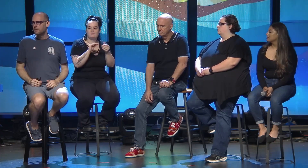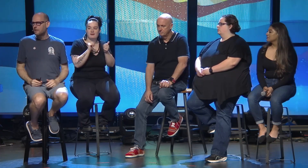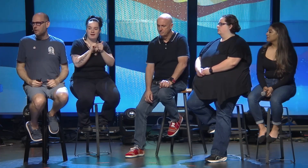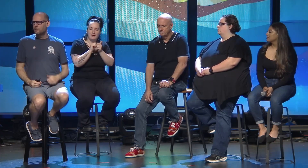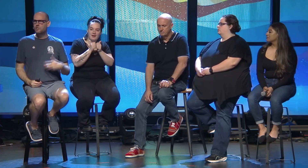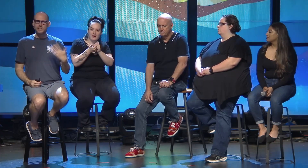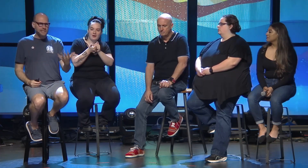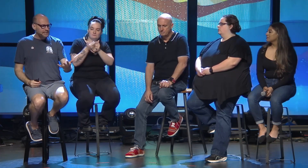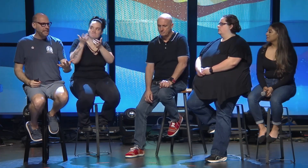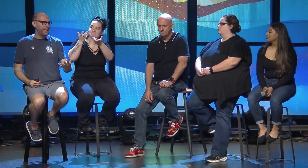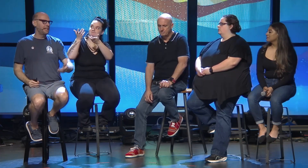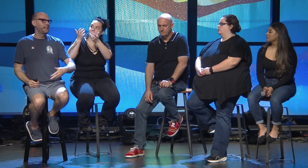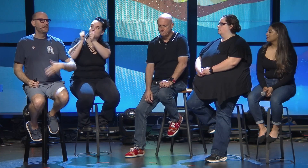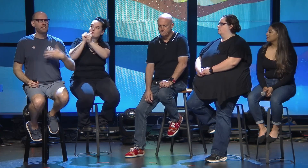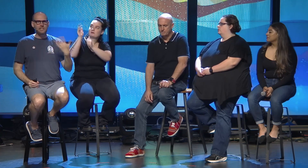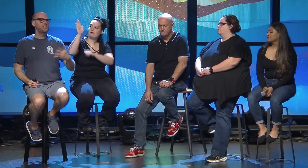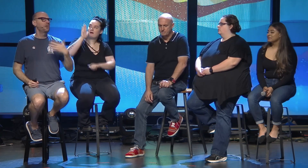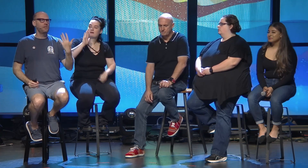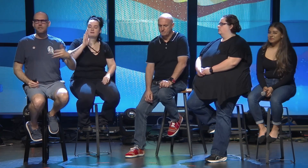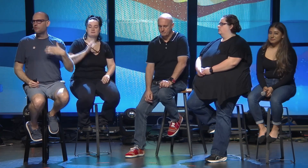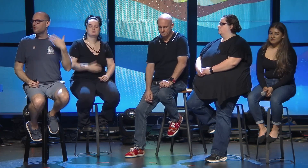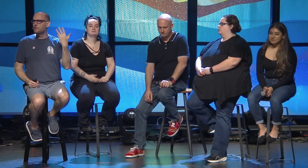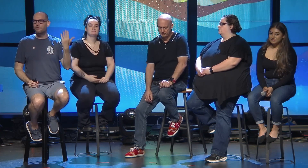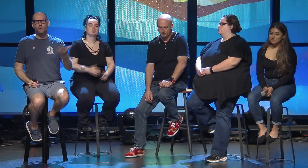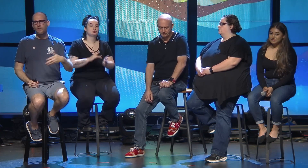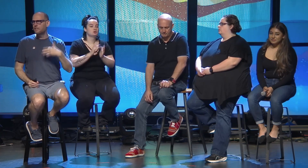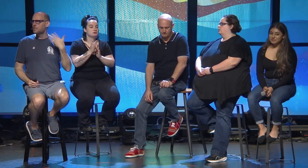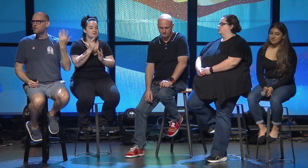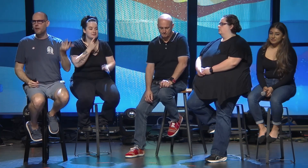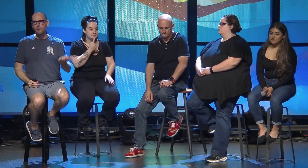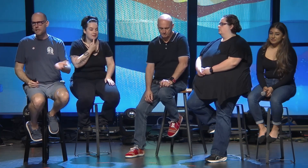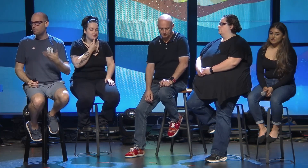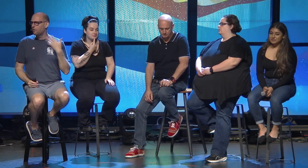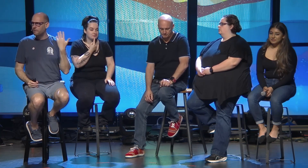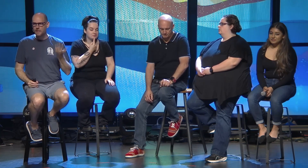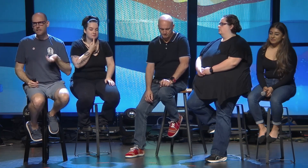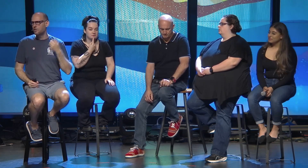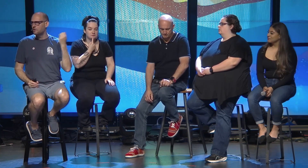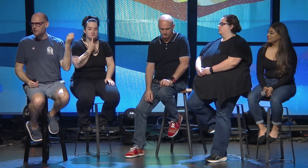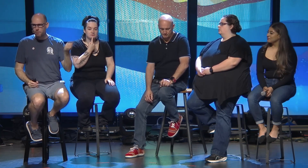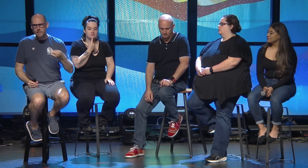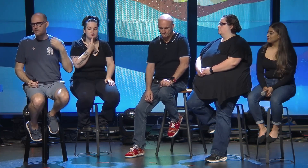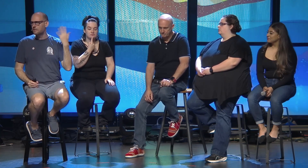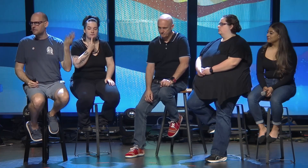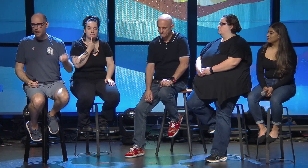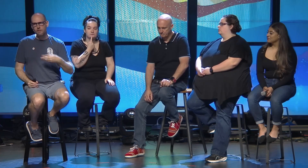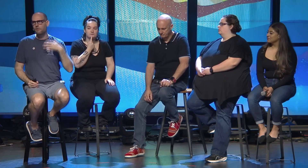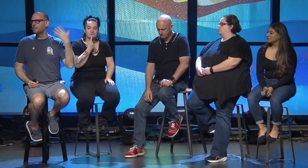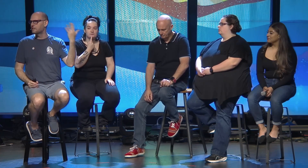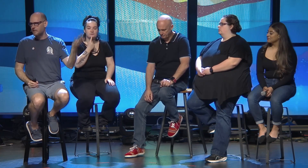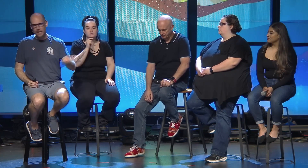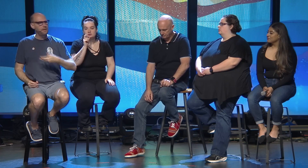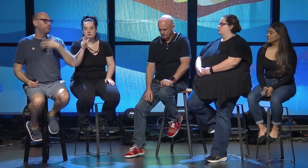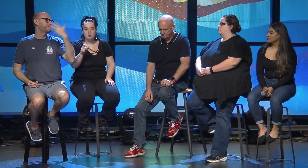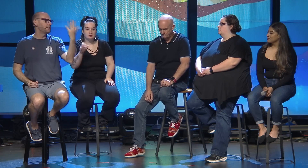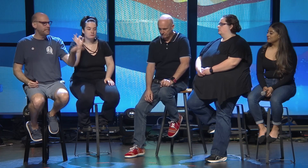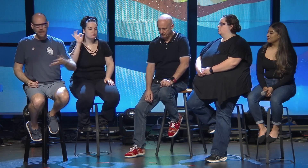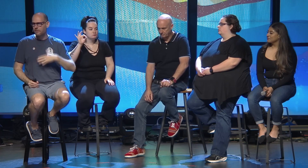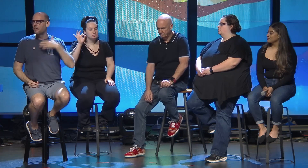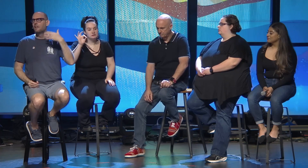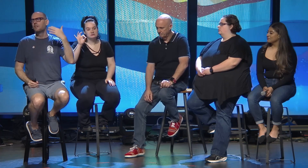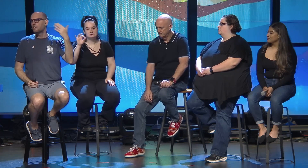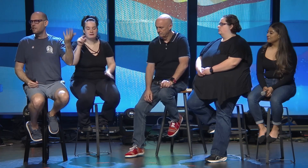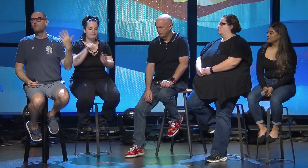God. Was Jesus saying, there is no need for you to fall into the trap anymore of thinking that you need priests and sacrifices and animals